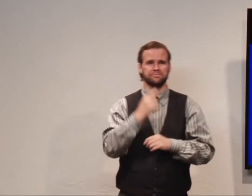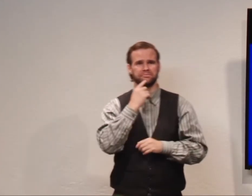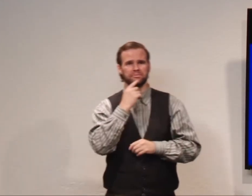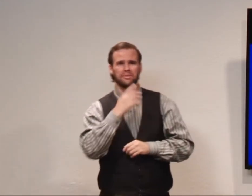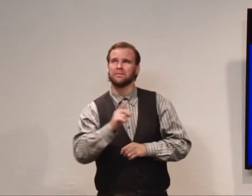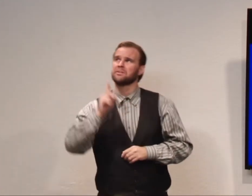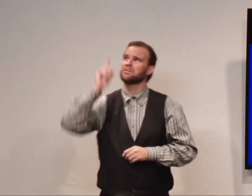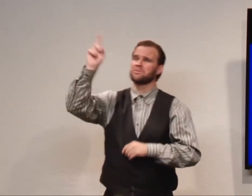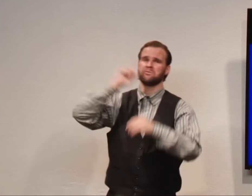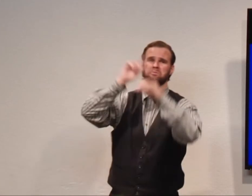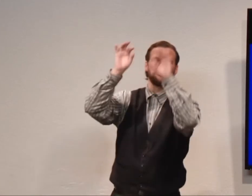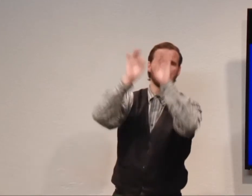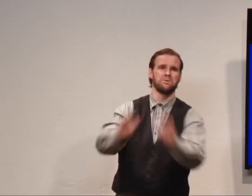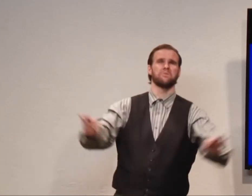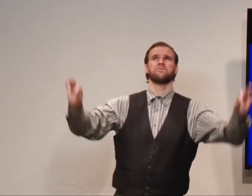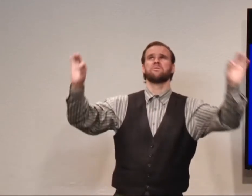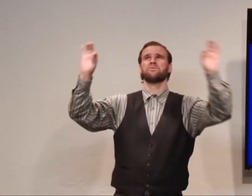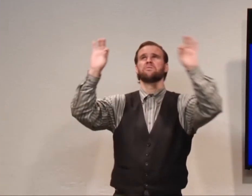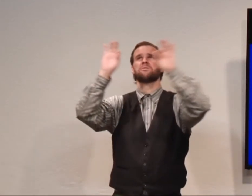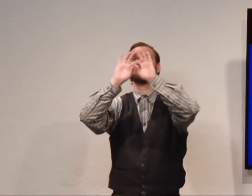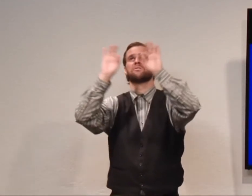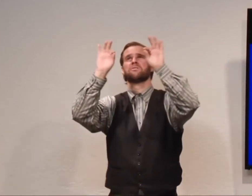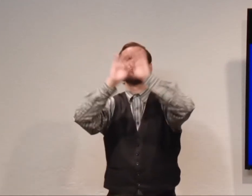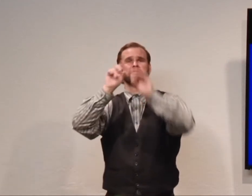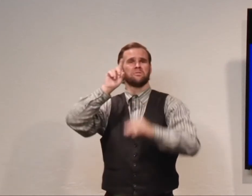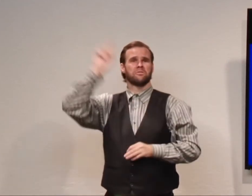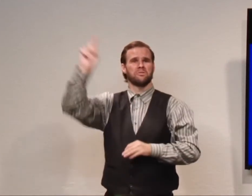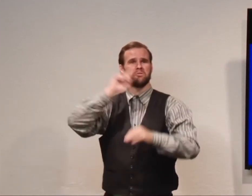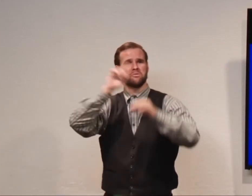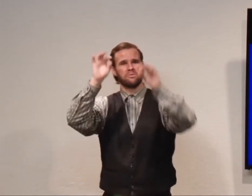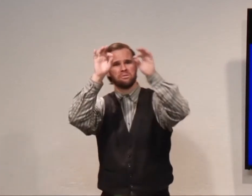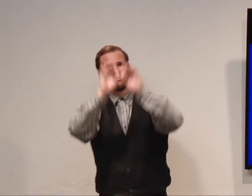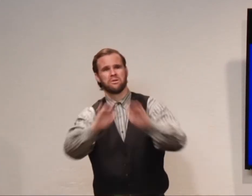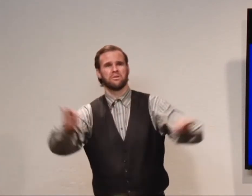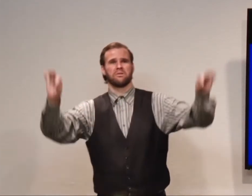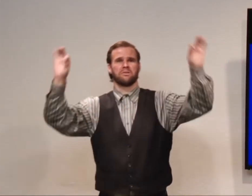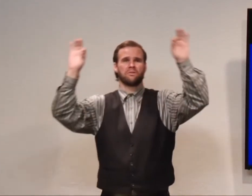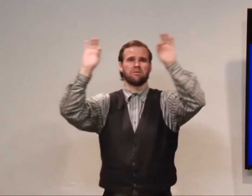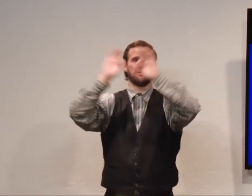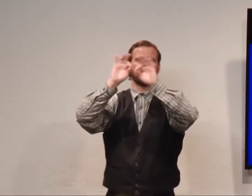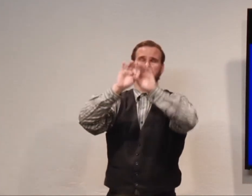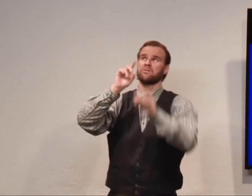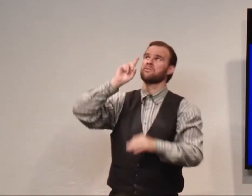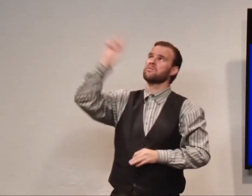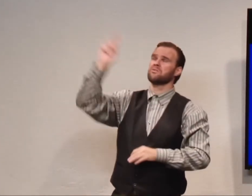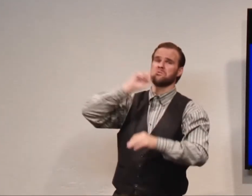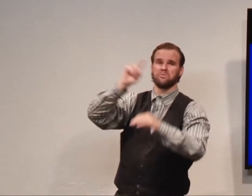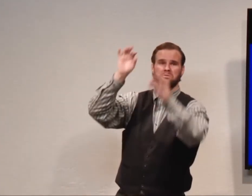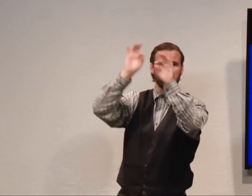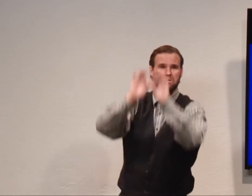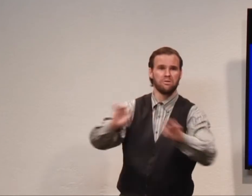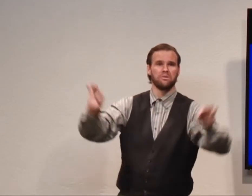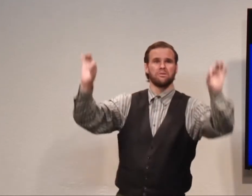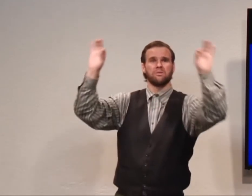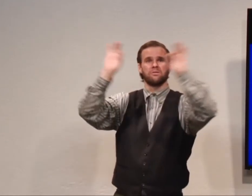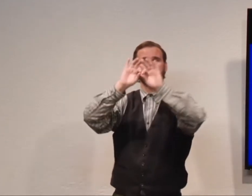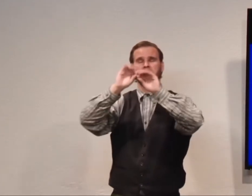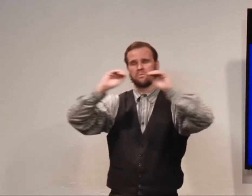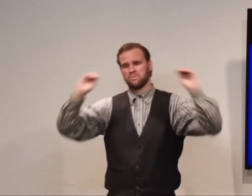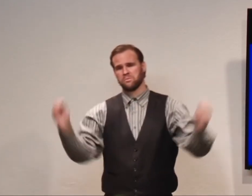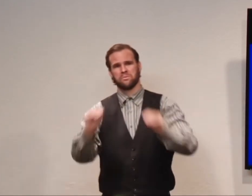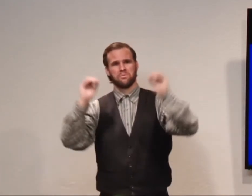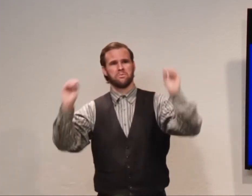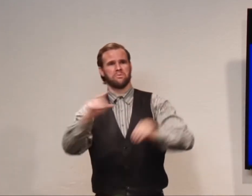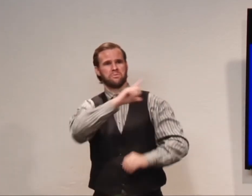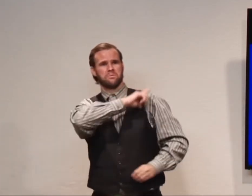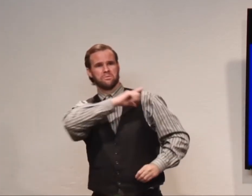This is a song of praise the angels sing. Thou art worthy, thou art worthy, thou art worthy, O